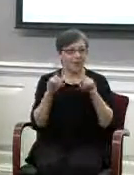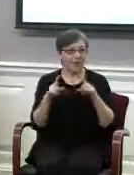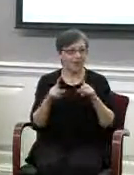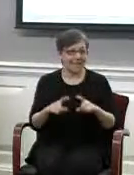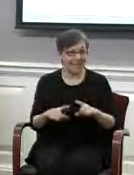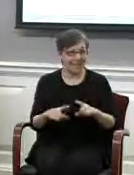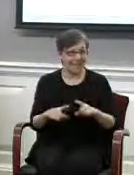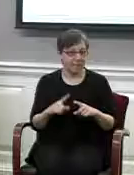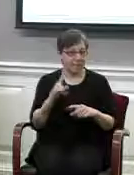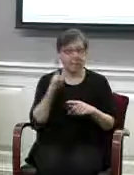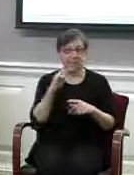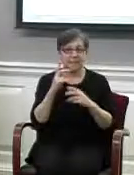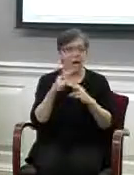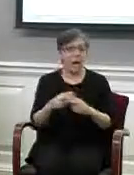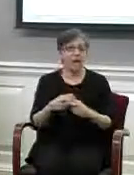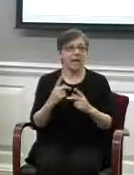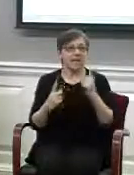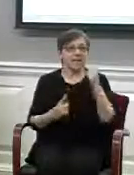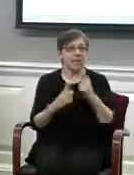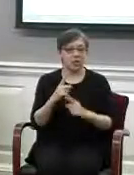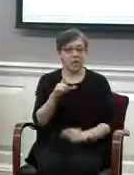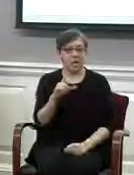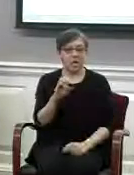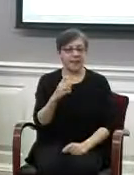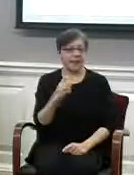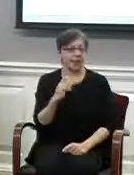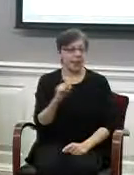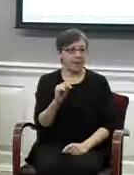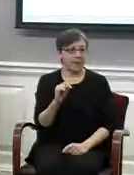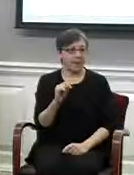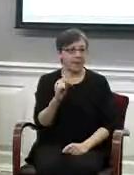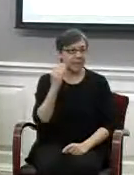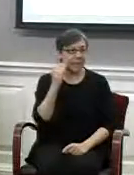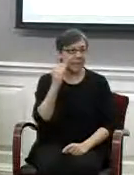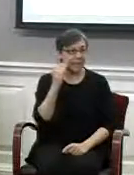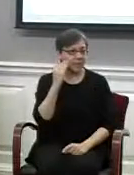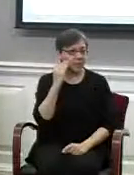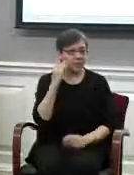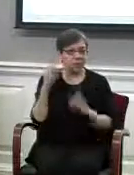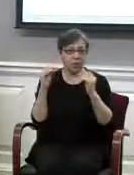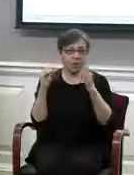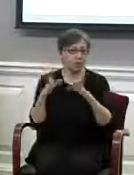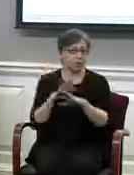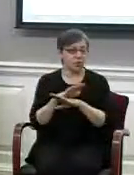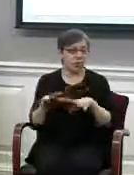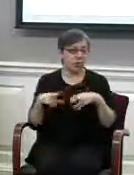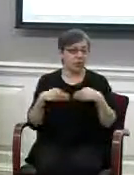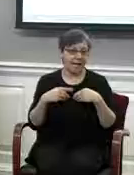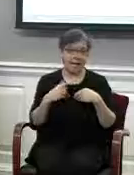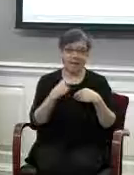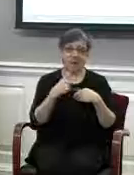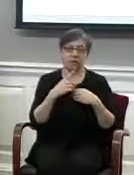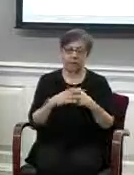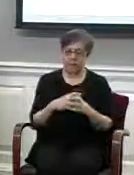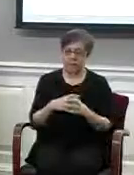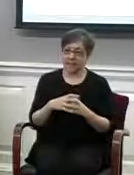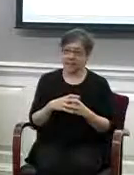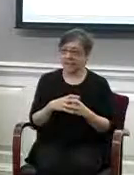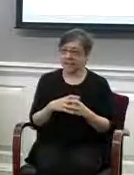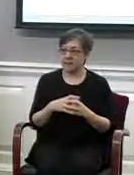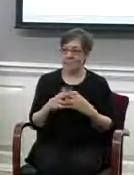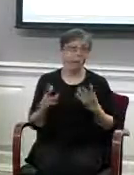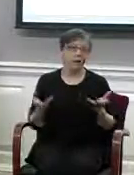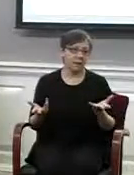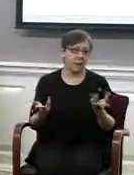know, legitimate knowledge, it's difficult for teachers and teacher education to really take it seriously. I think, you know, it's tricky.